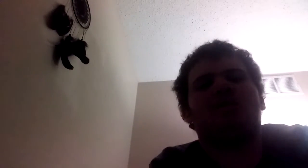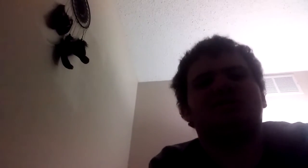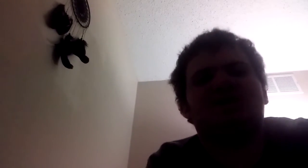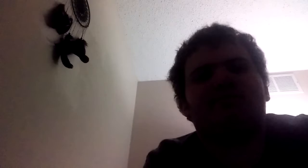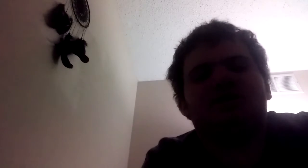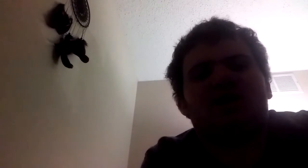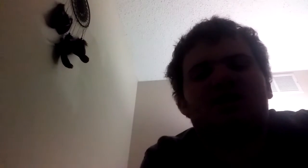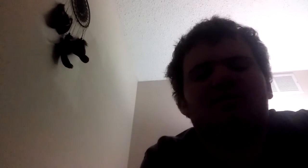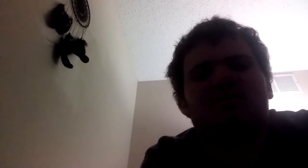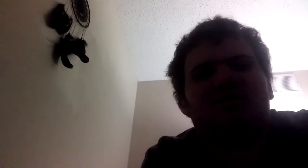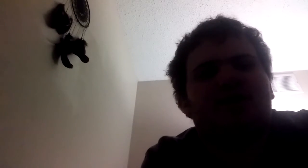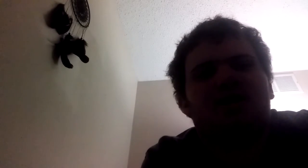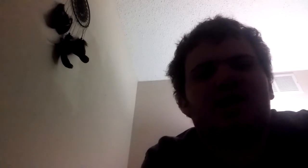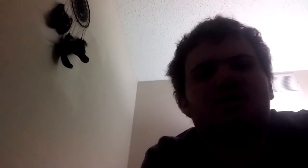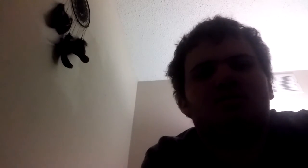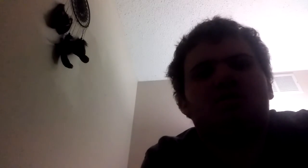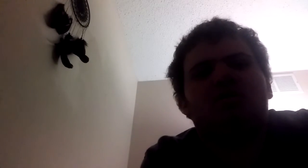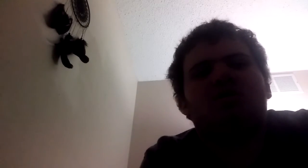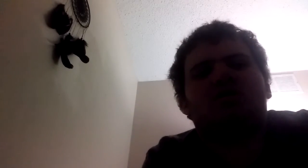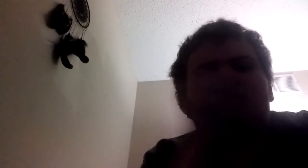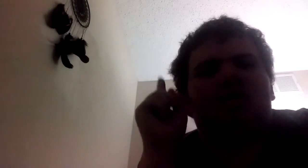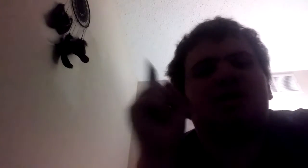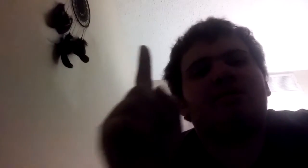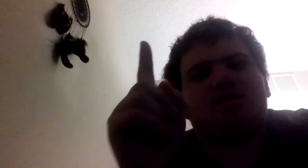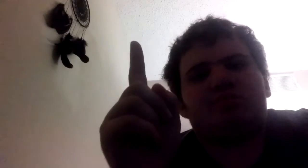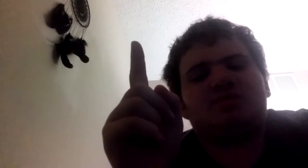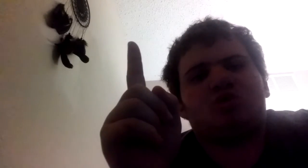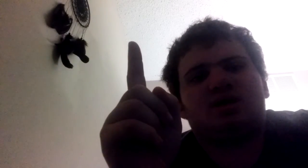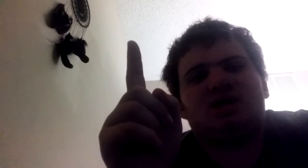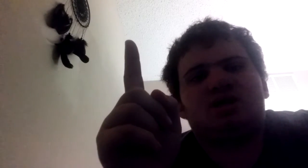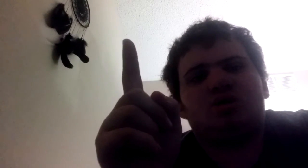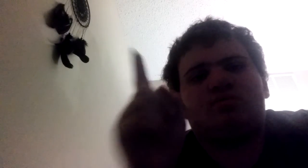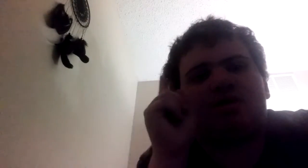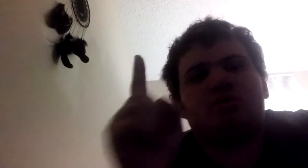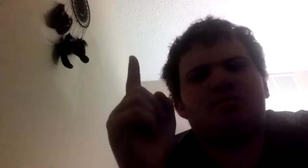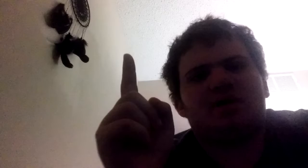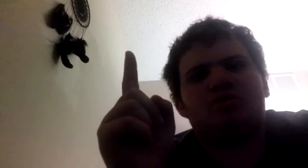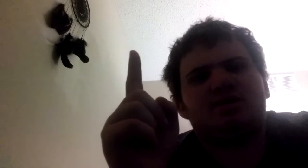so much damage, I can't even explain it yet. And he also has one more thing he can do,